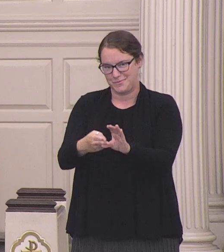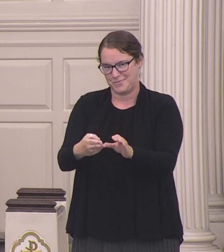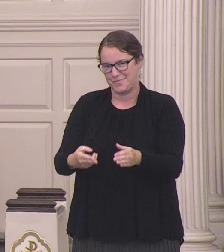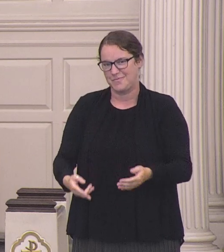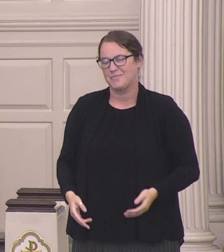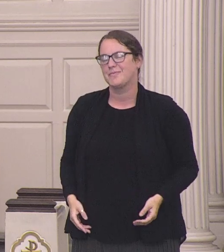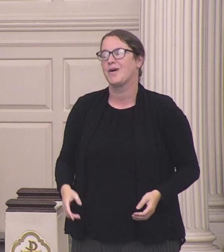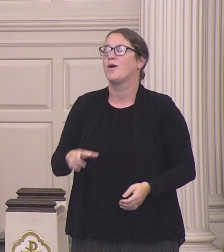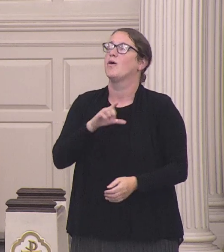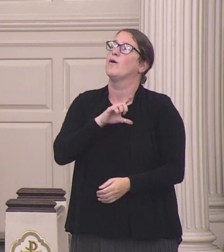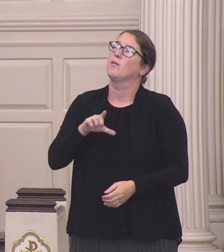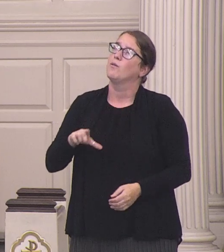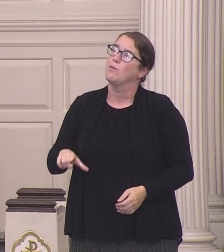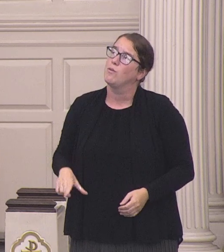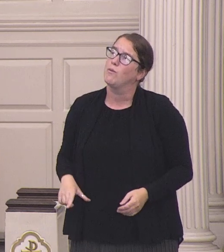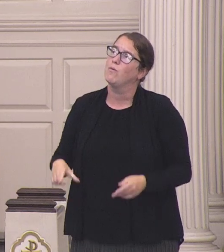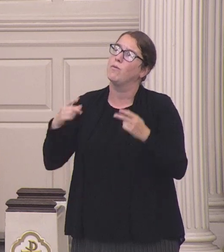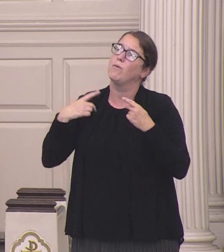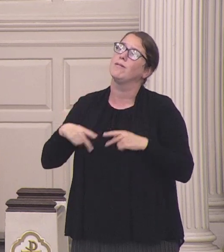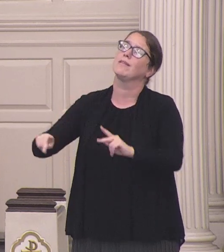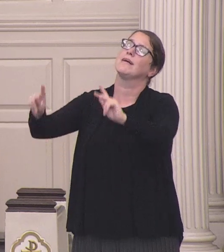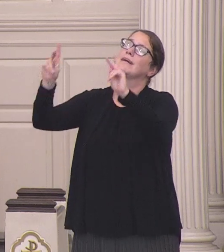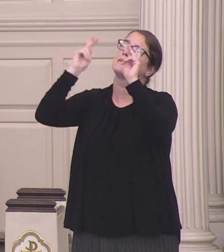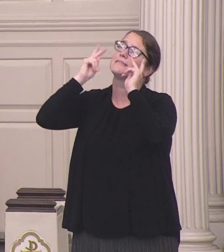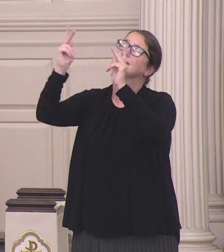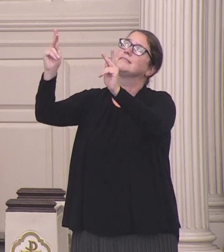Lord, let us see your